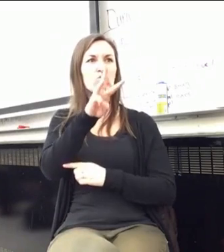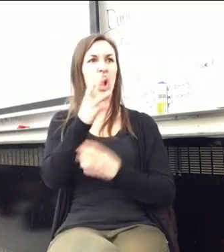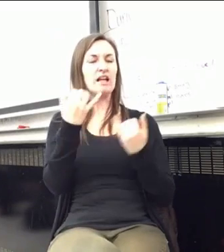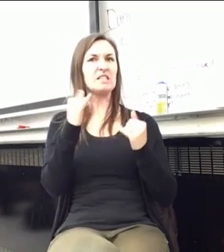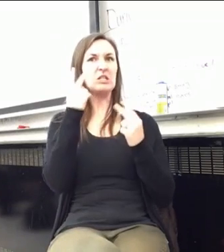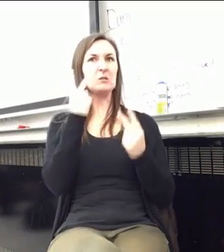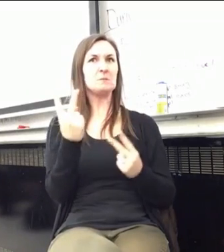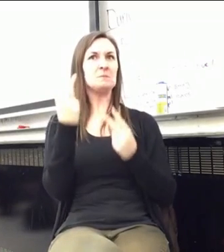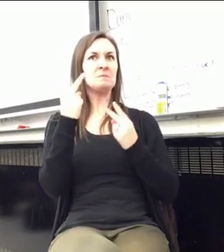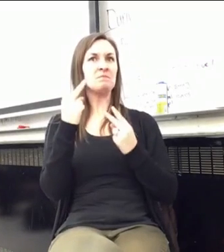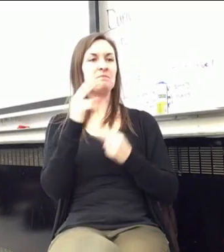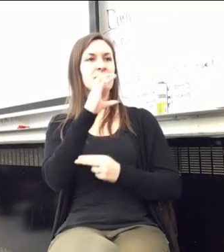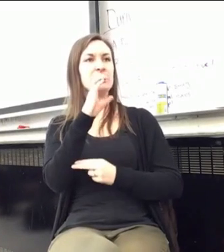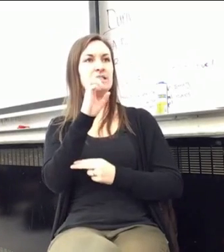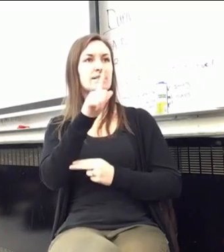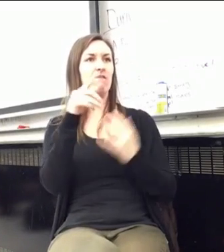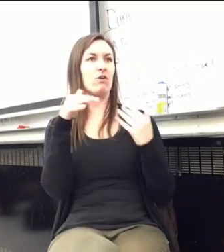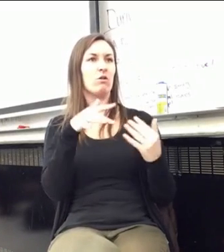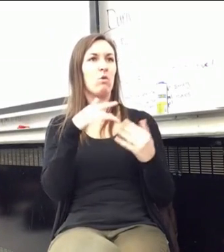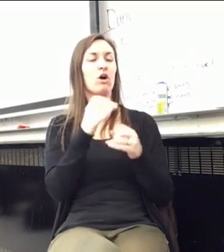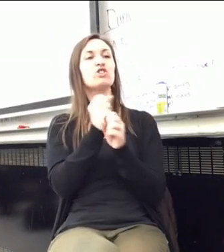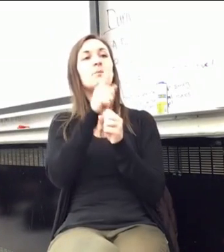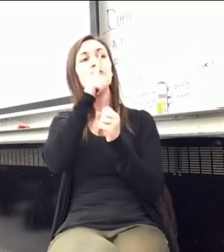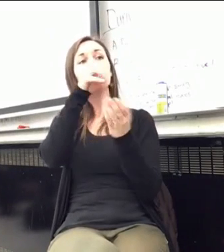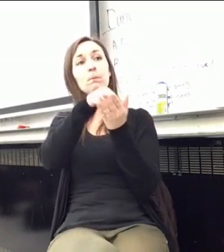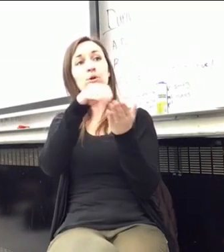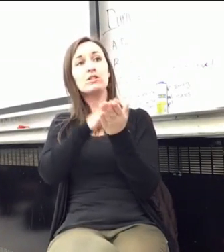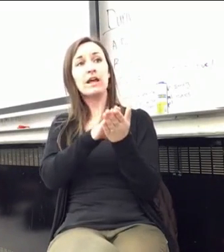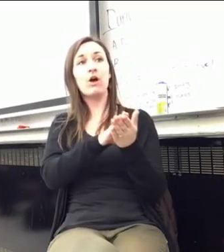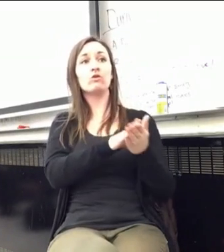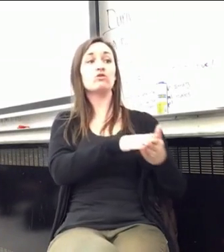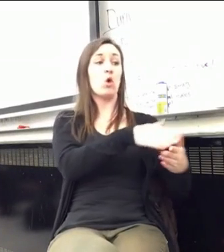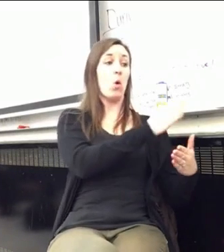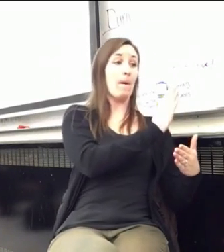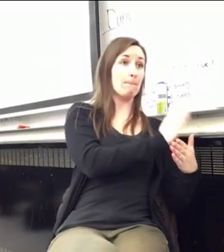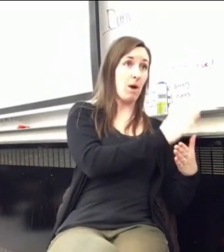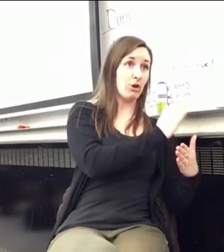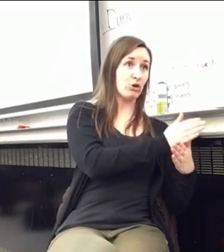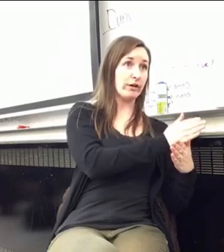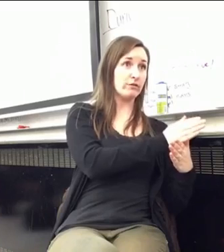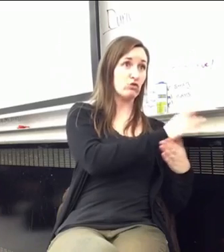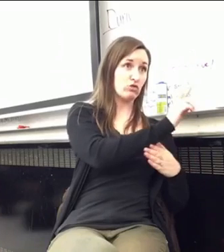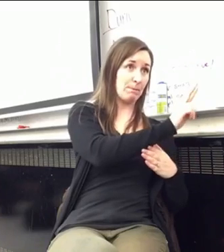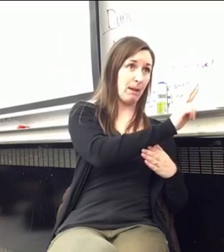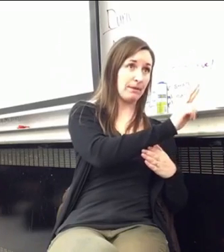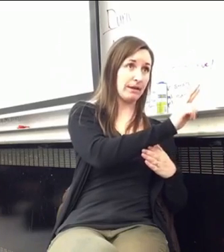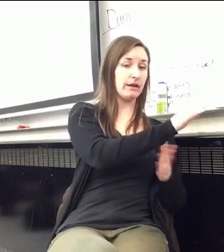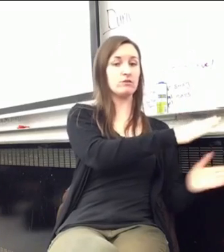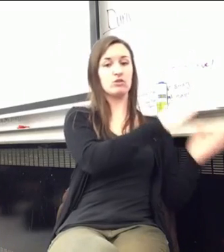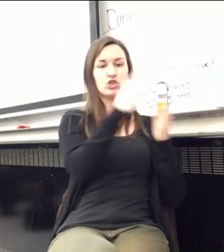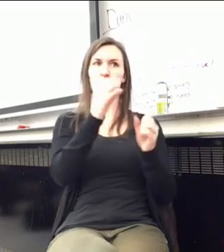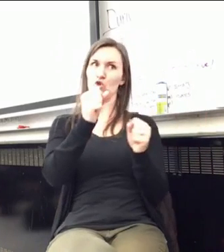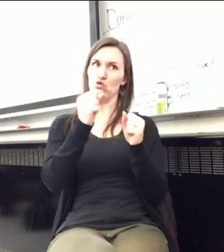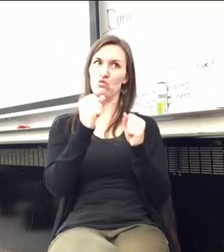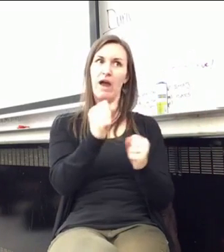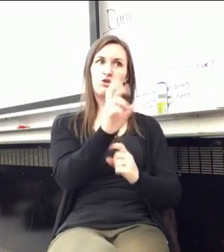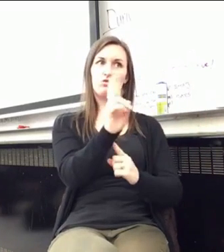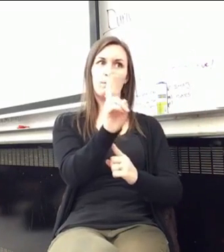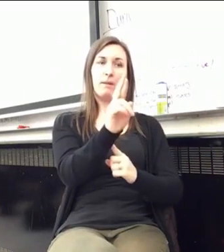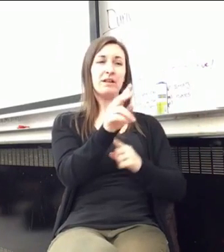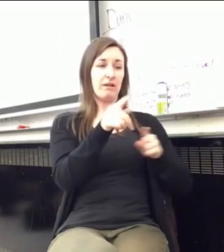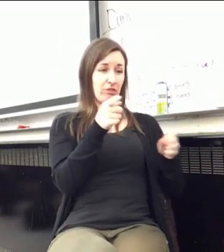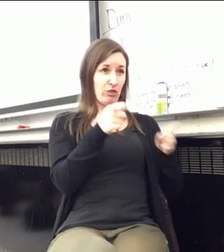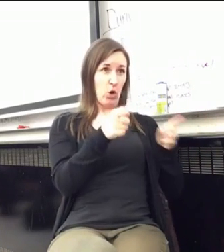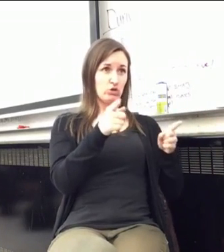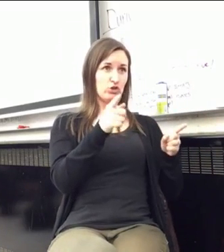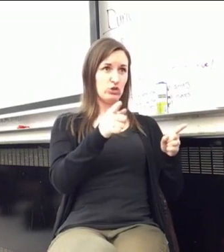you will make sure to bracket moderate Republican to radical Republican, bracket those two, and